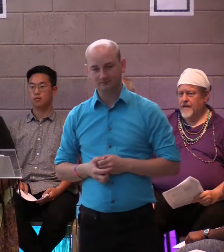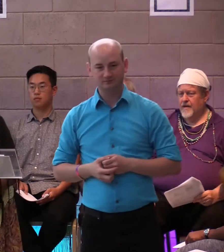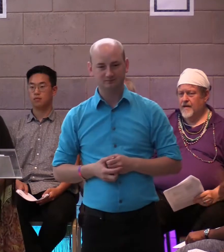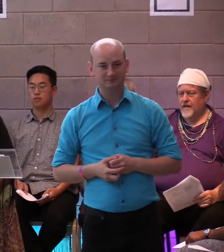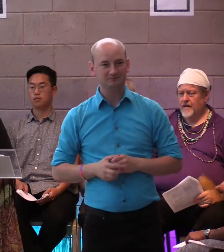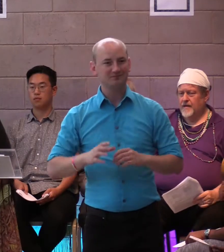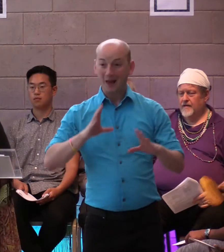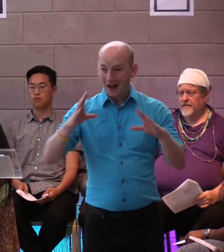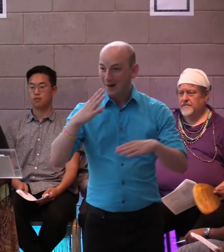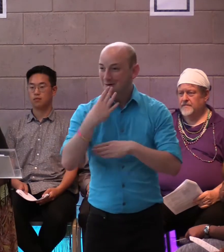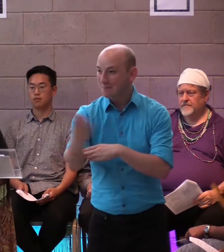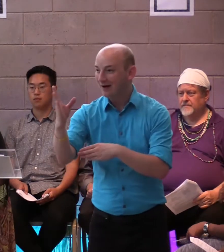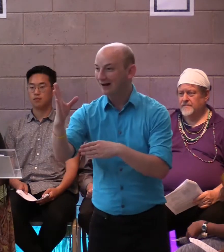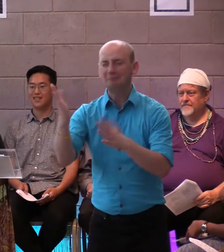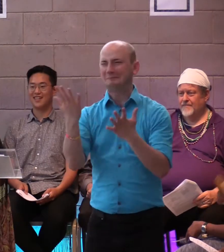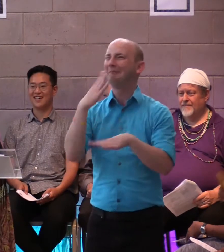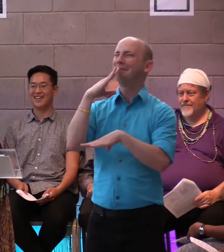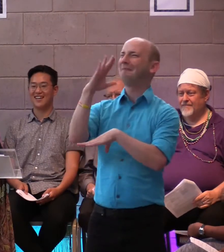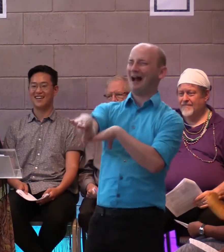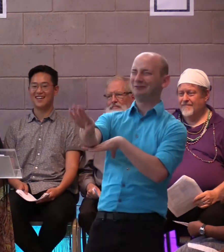Good morning, family. Good afternoon.